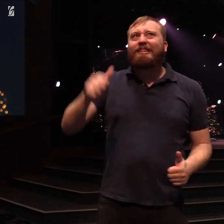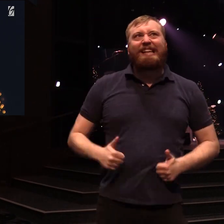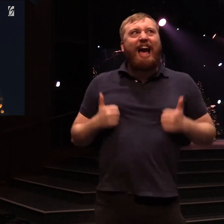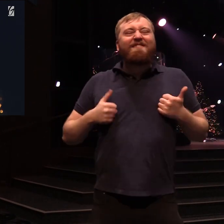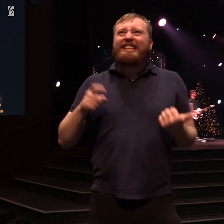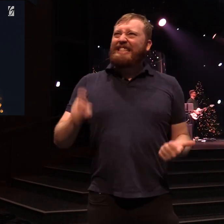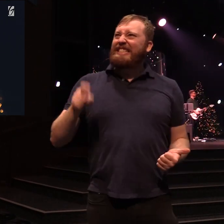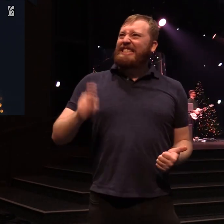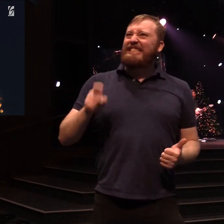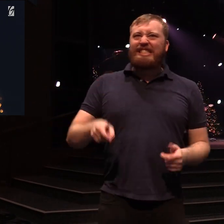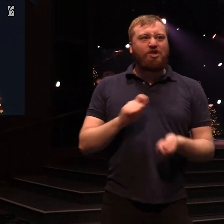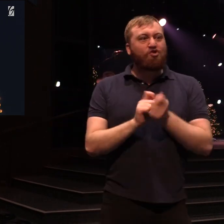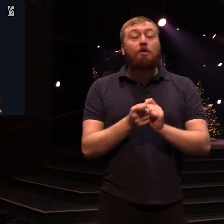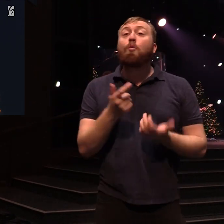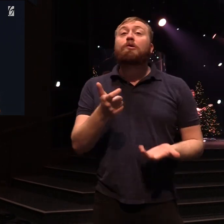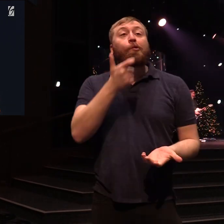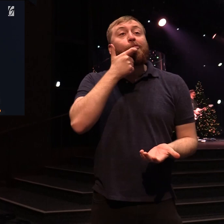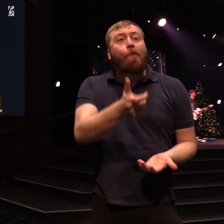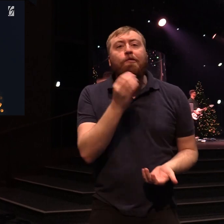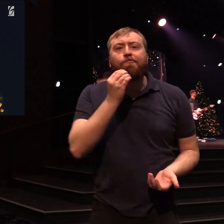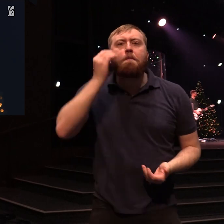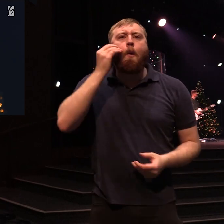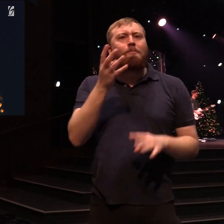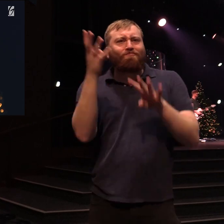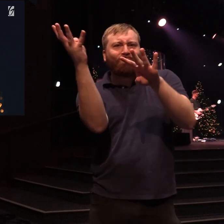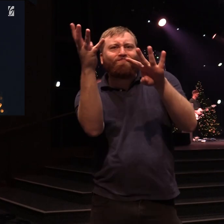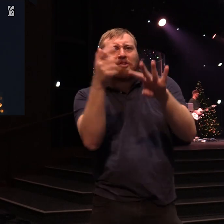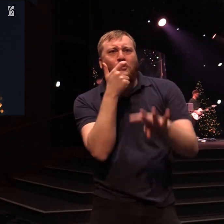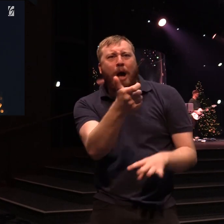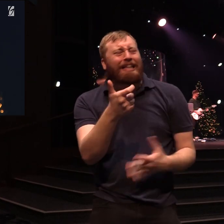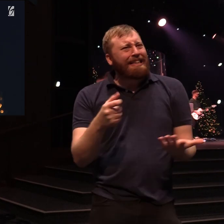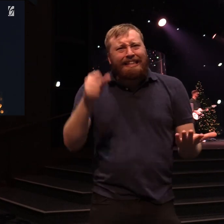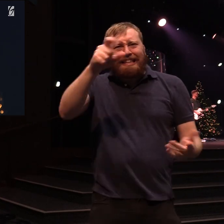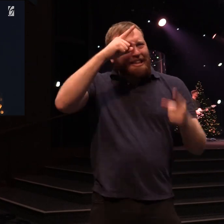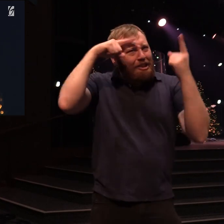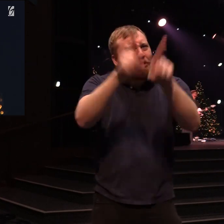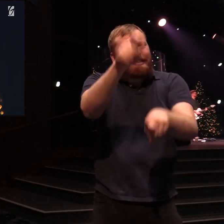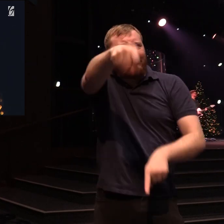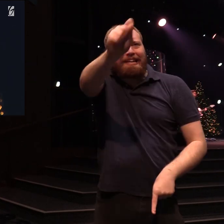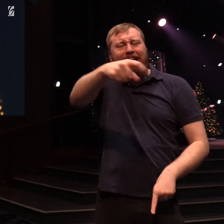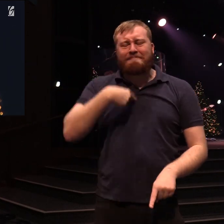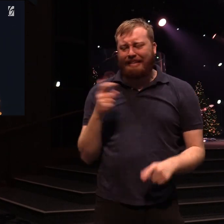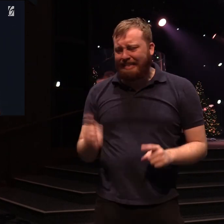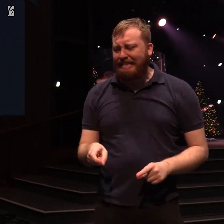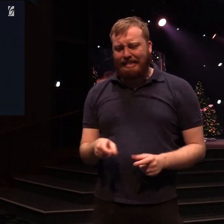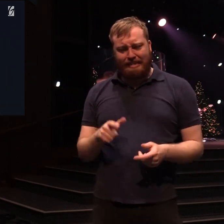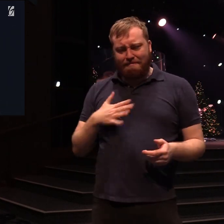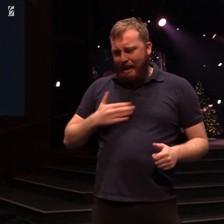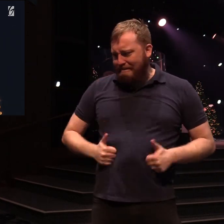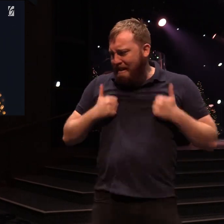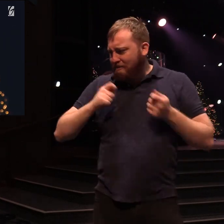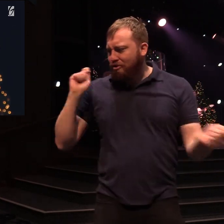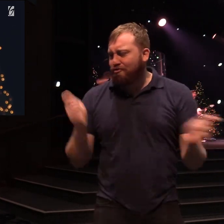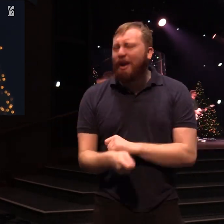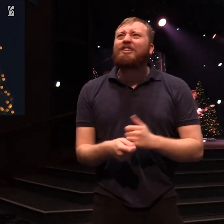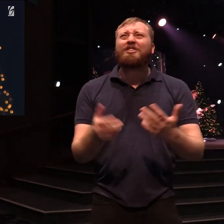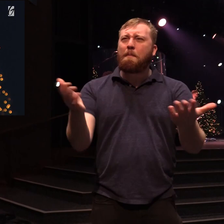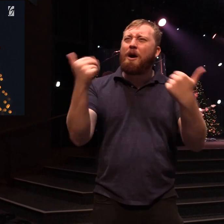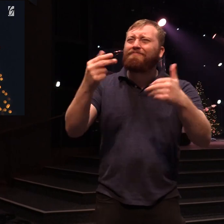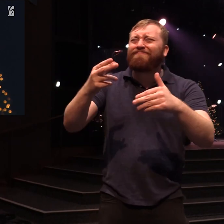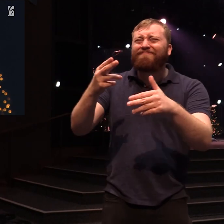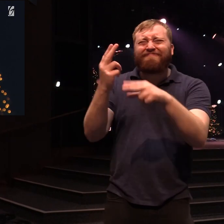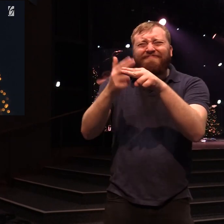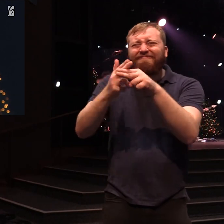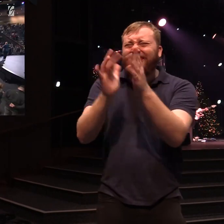watching at home and you're going, yes, I need the atmosphere shifted in my life. Just begin to say Jesus. Close your eyes just for a moment. You begin to turn your attention,